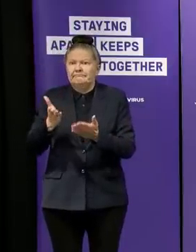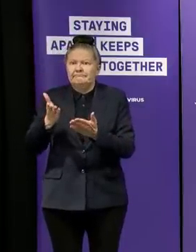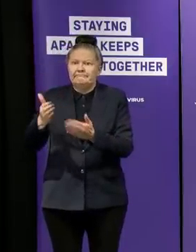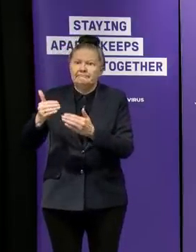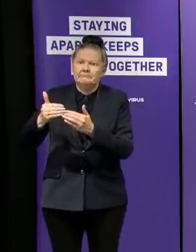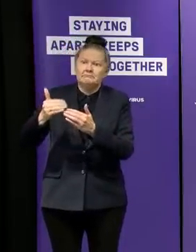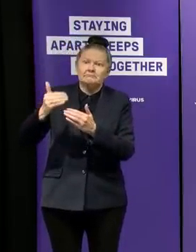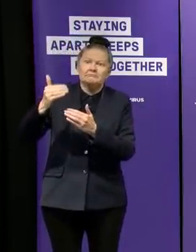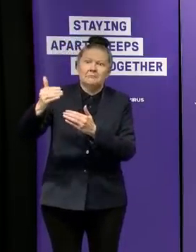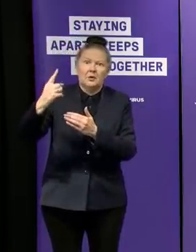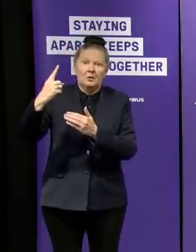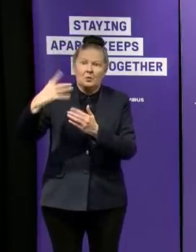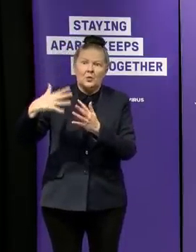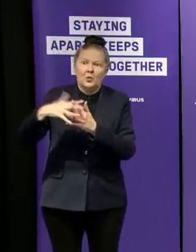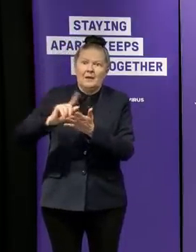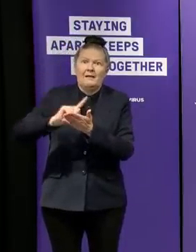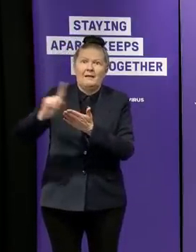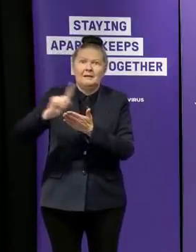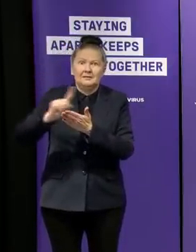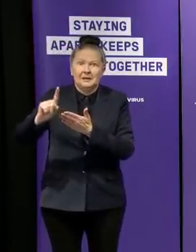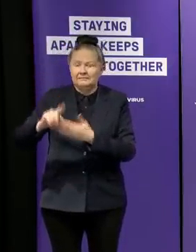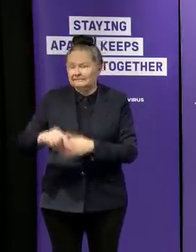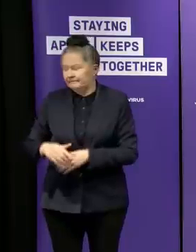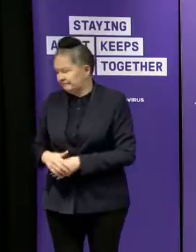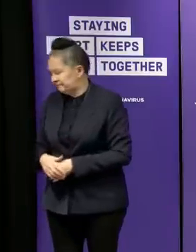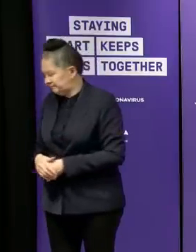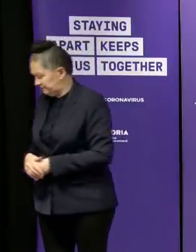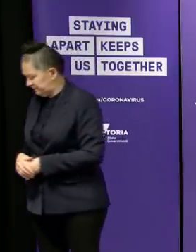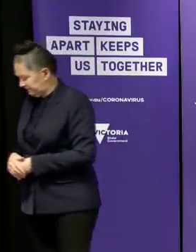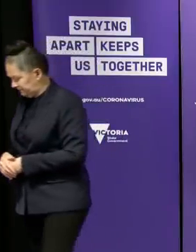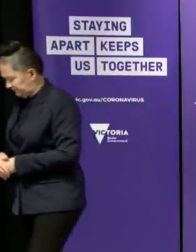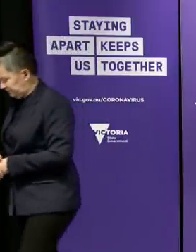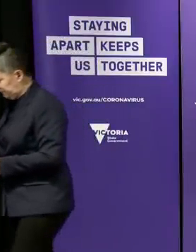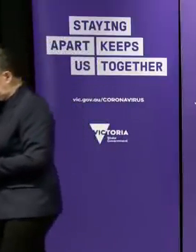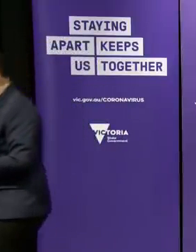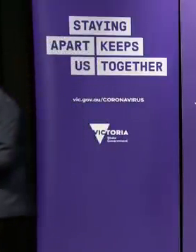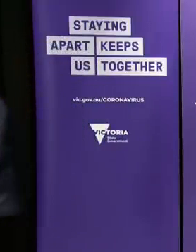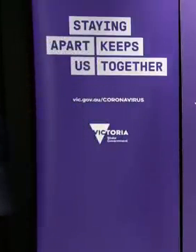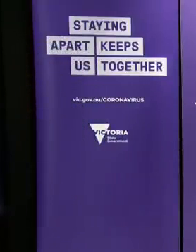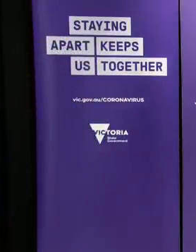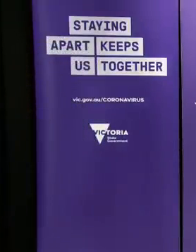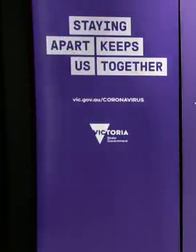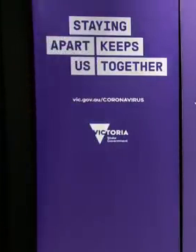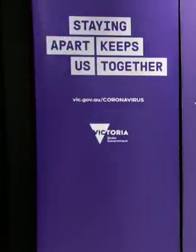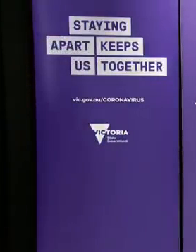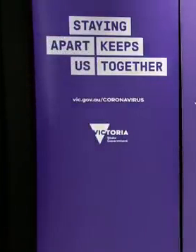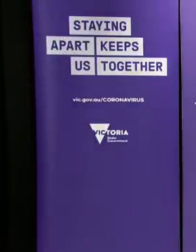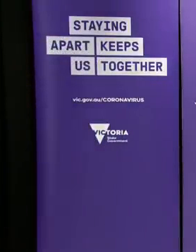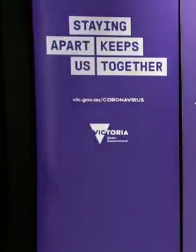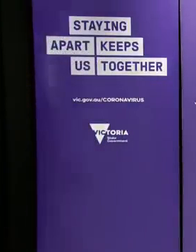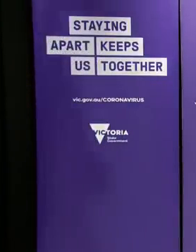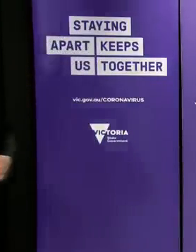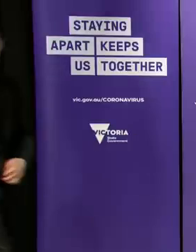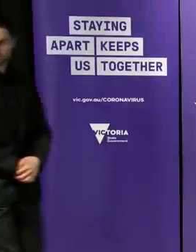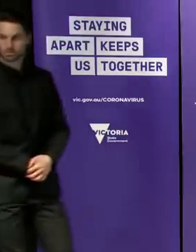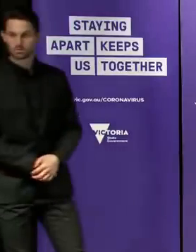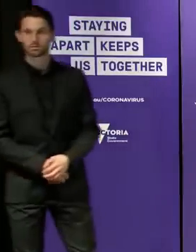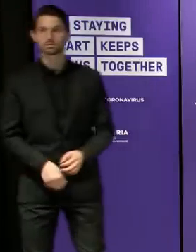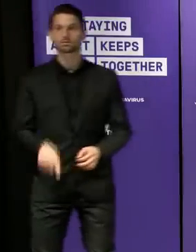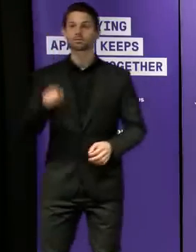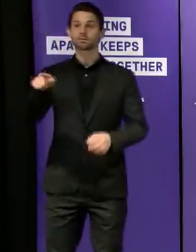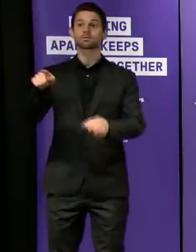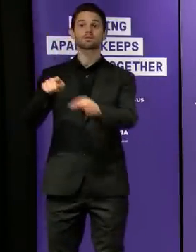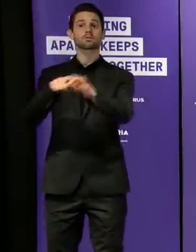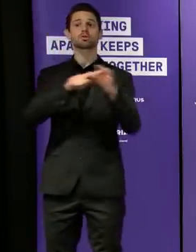about a week after that, maybe a little bit longer than that. Your 25-kilometre radius takes in regional Victoria. I